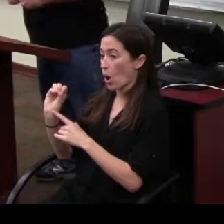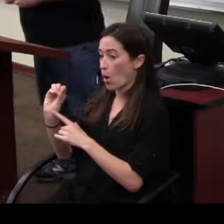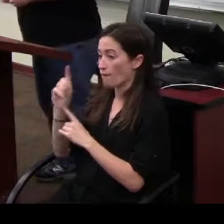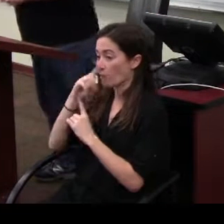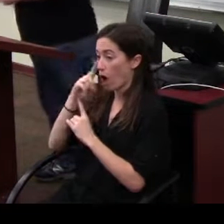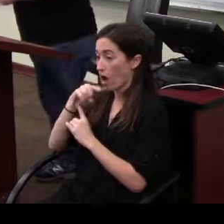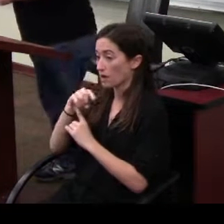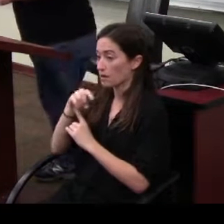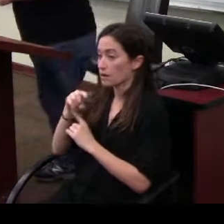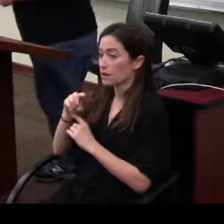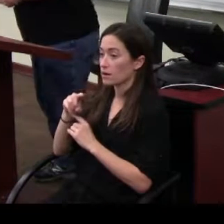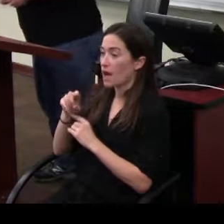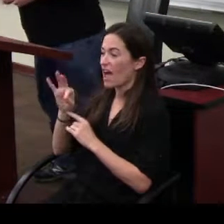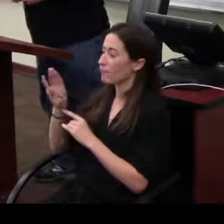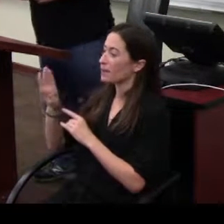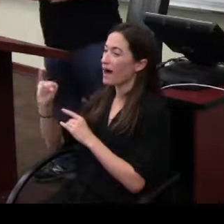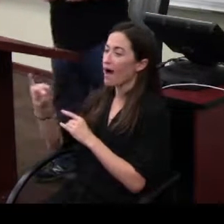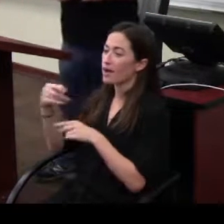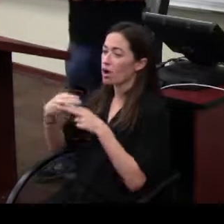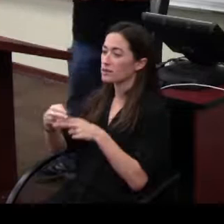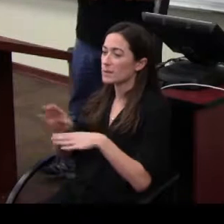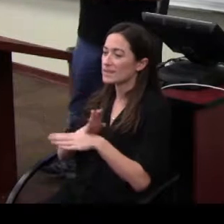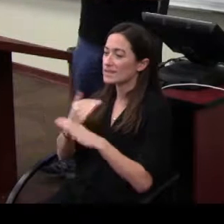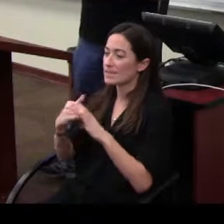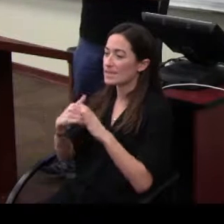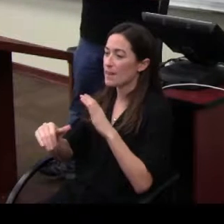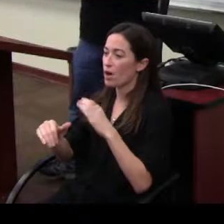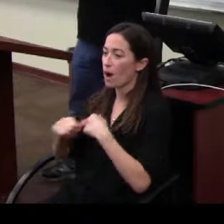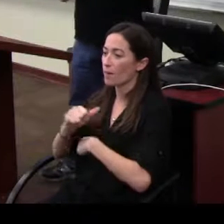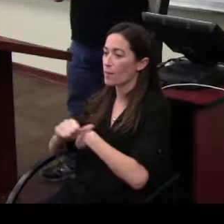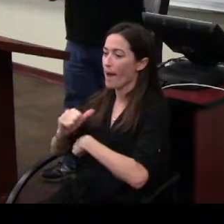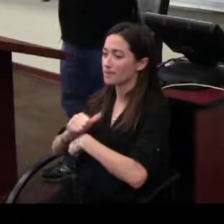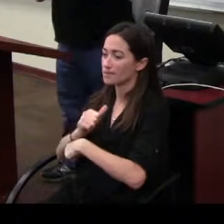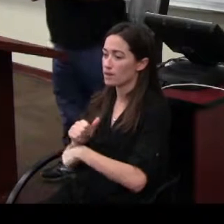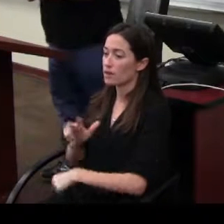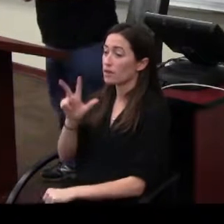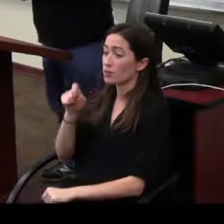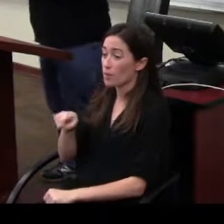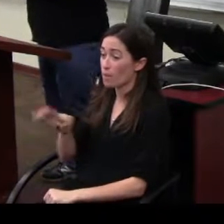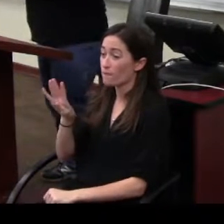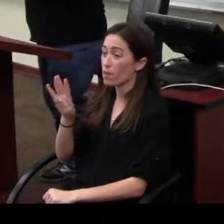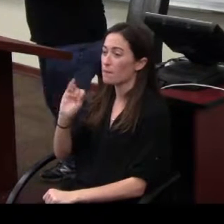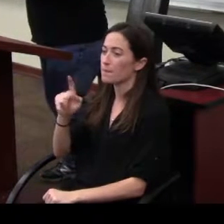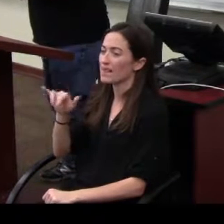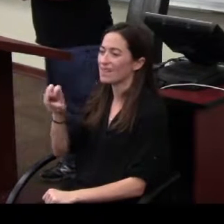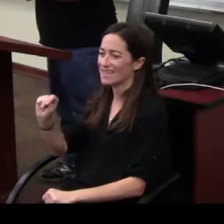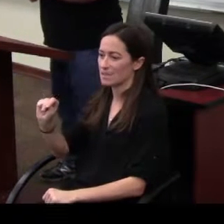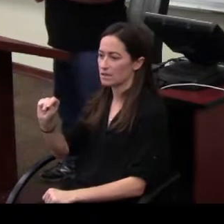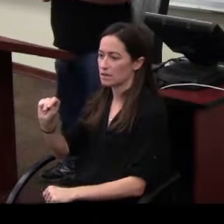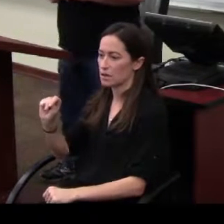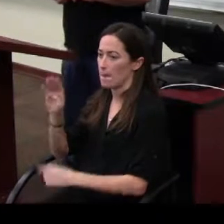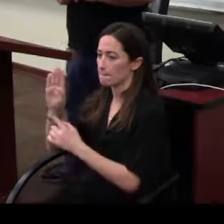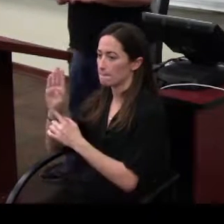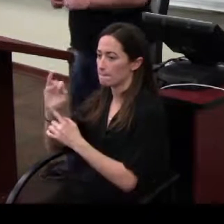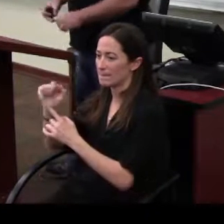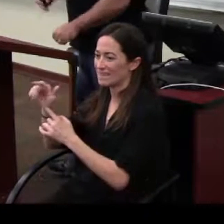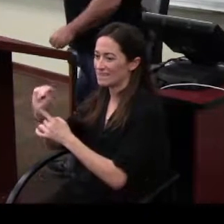email compromise by the FBI. $3.4 billion lost in the last couple of years. That's billion with a